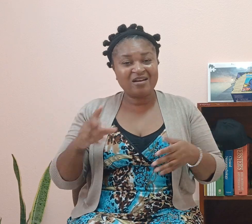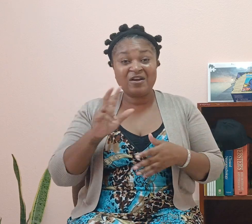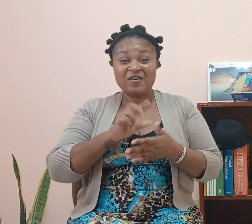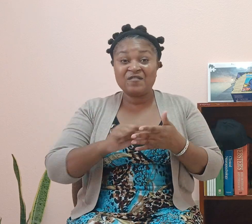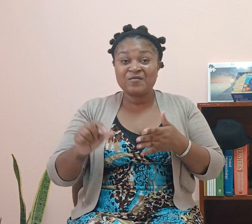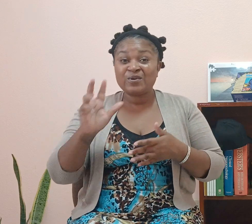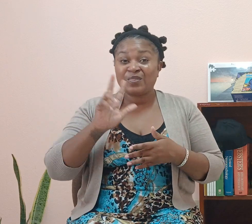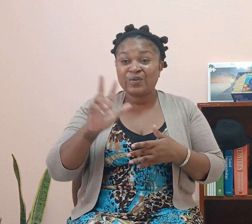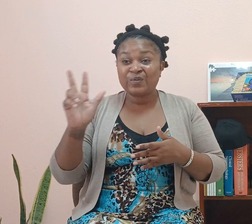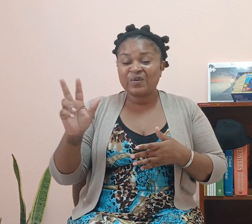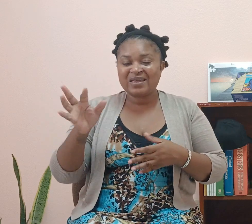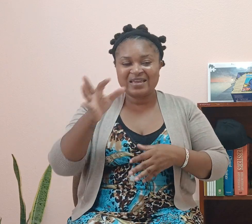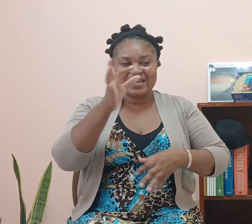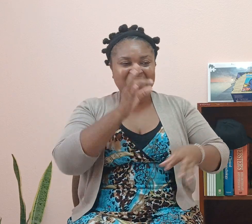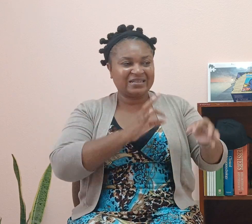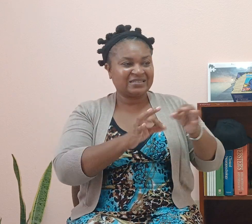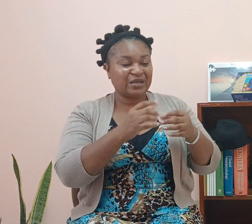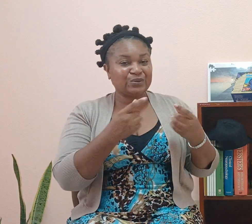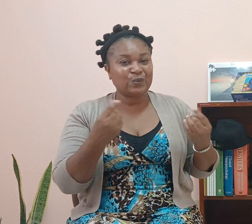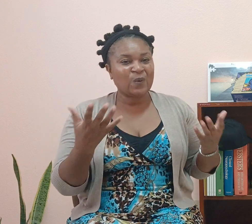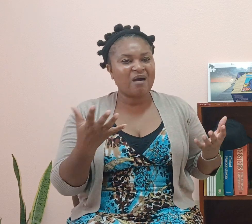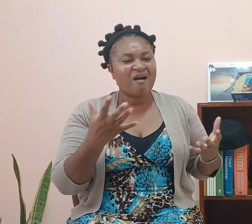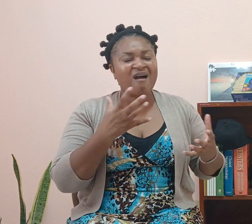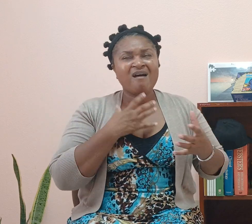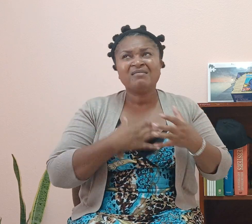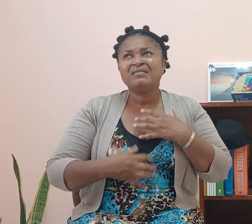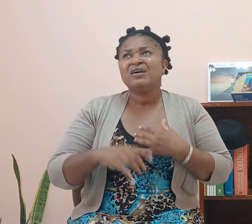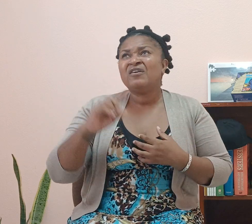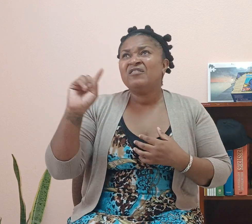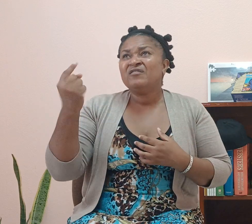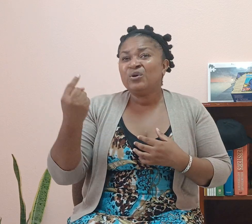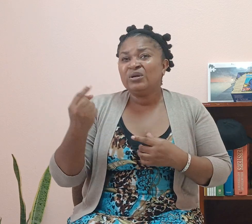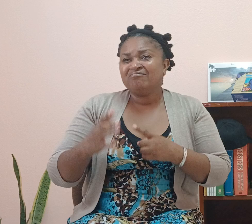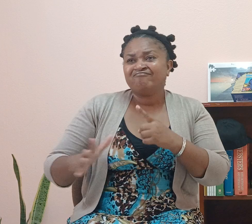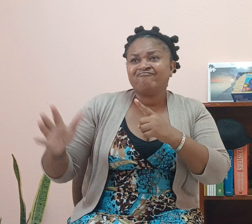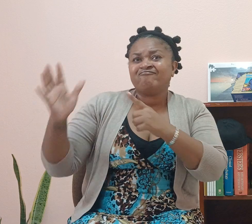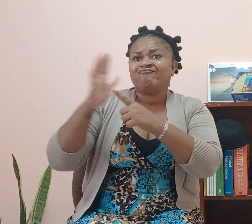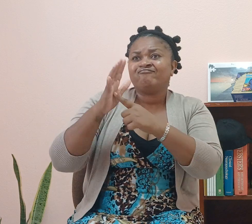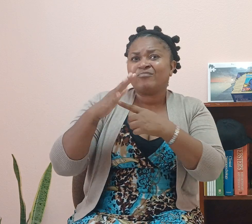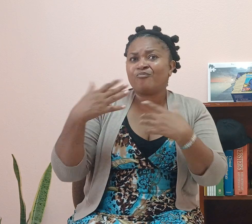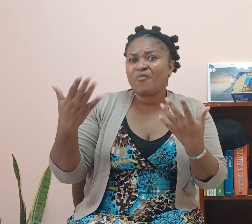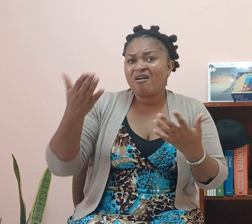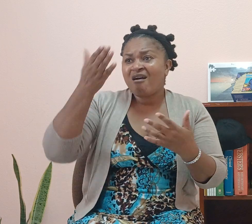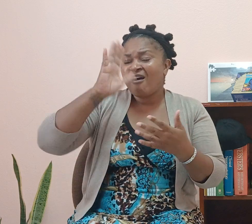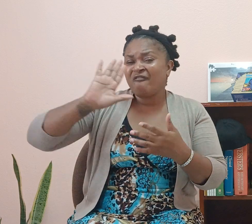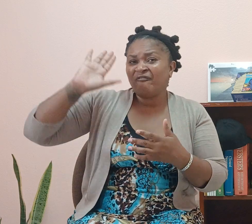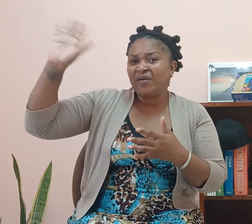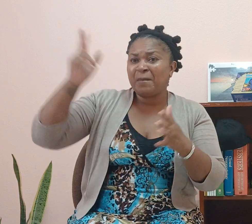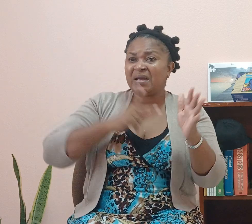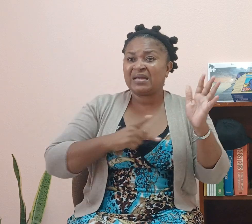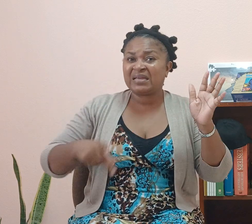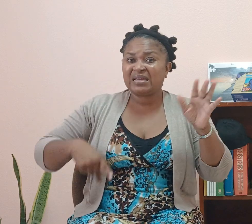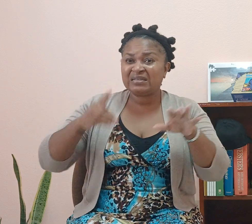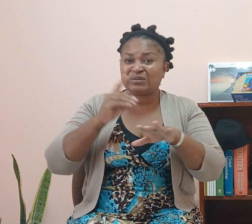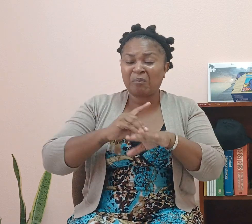Instead, desire first and foremost God's kingdom and God's righteousness,